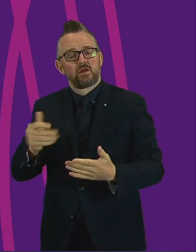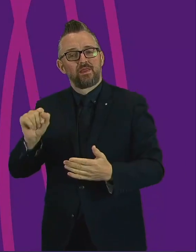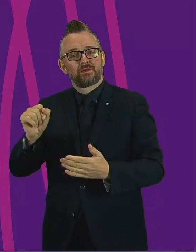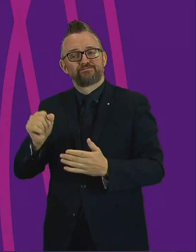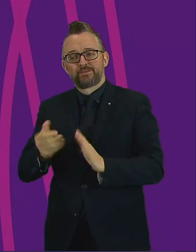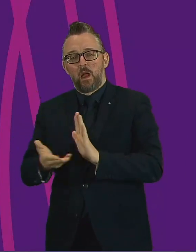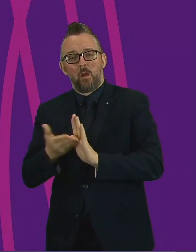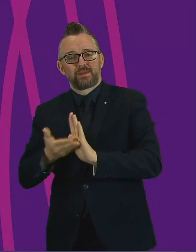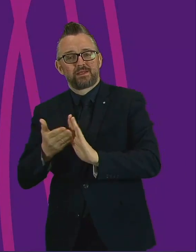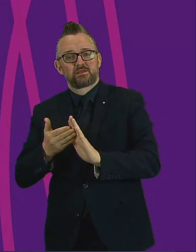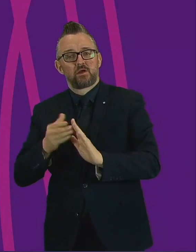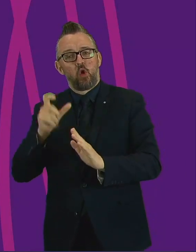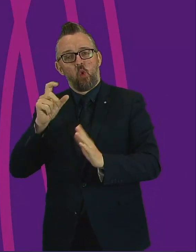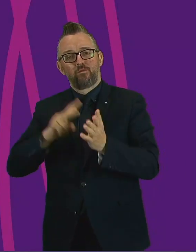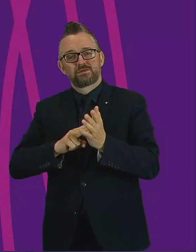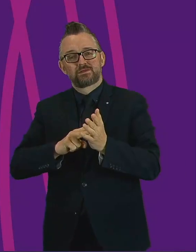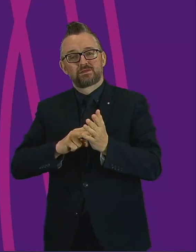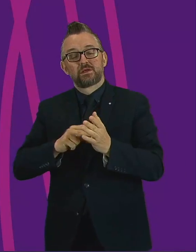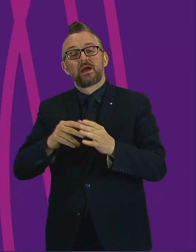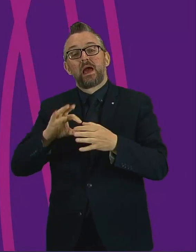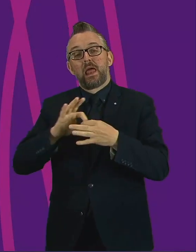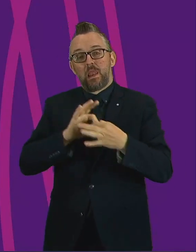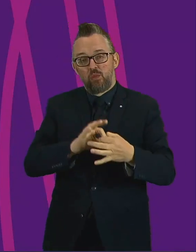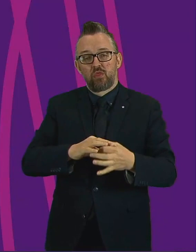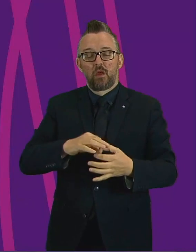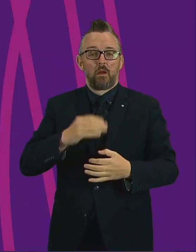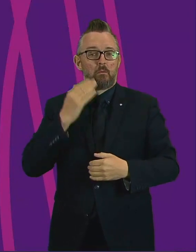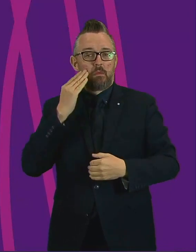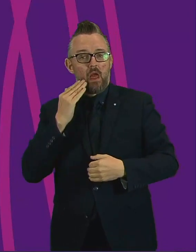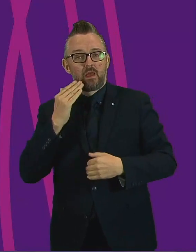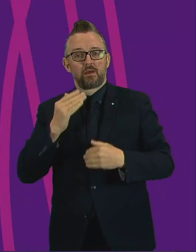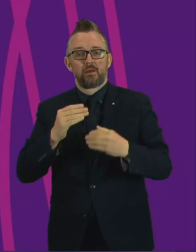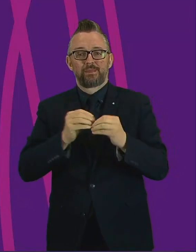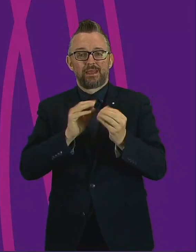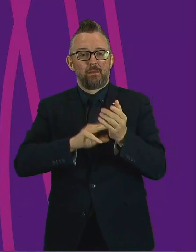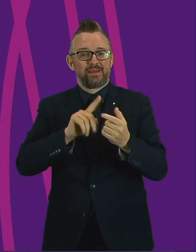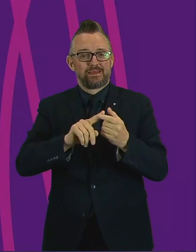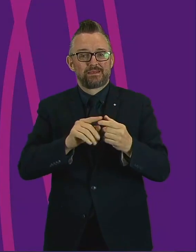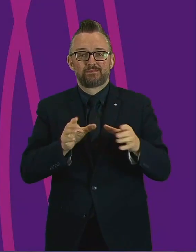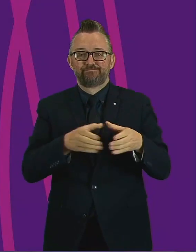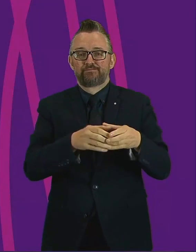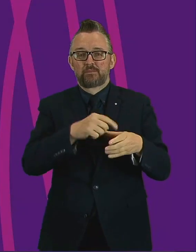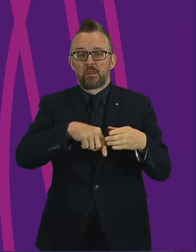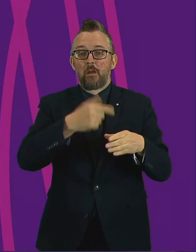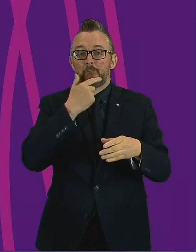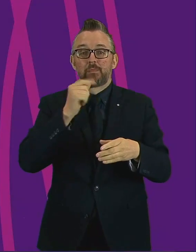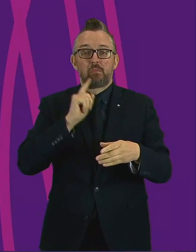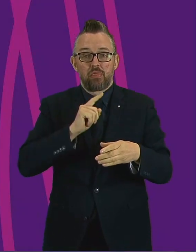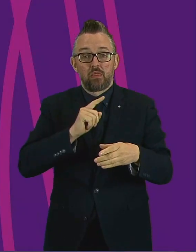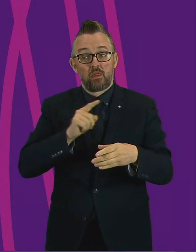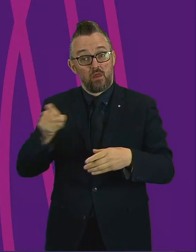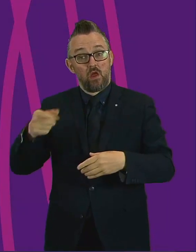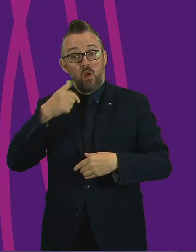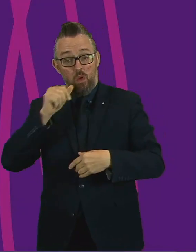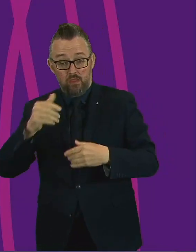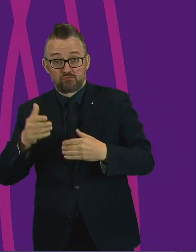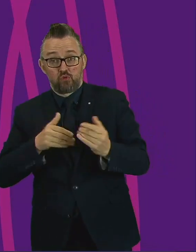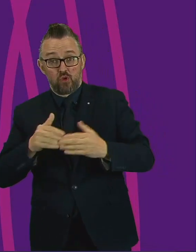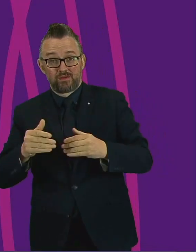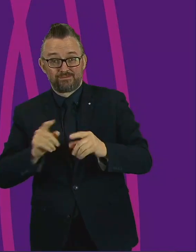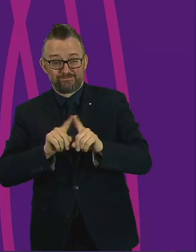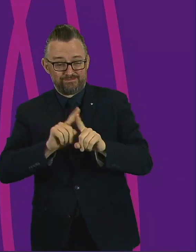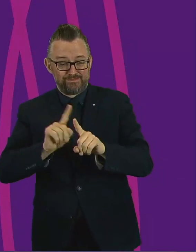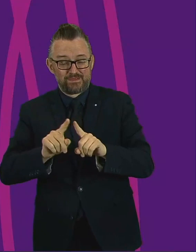of the impact of COVID on Black and minority ethnic people, and will she commit to acting on all of the issues raised